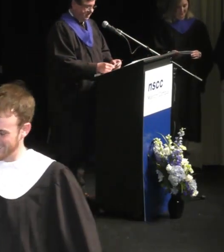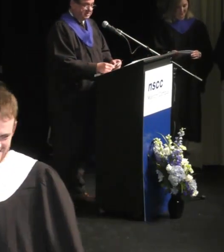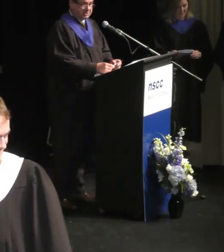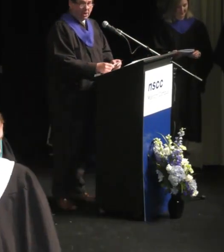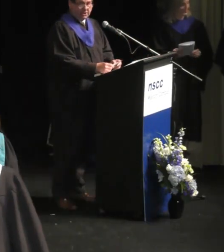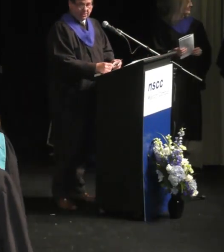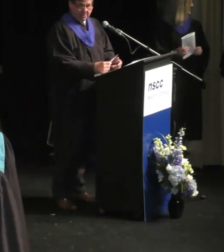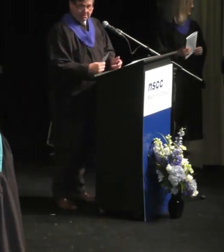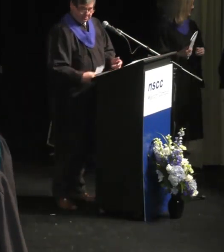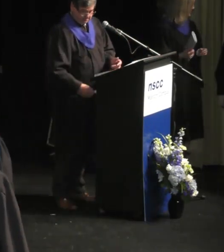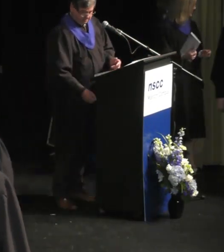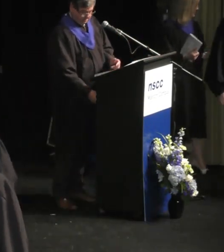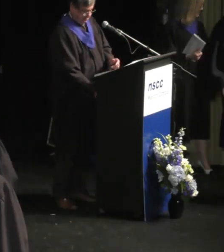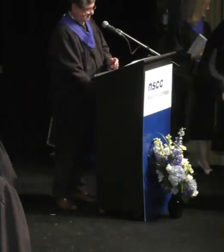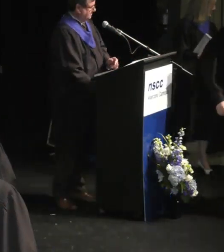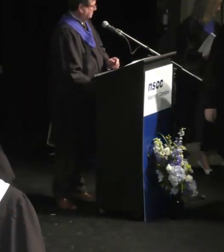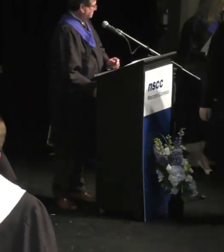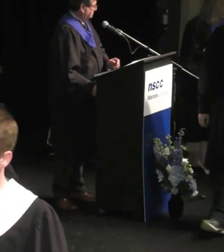Brett Snyder.